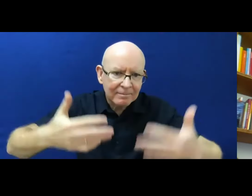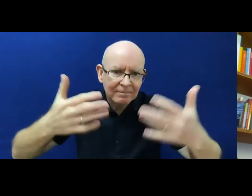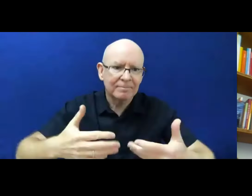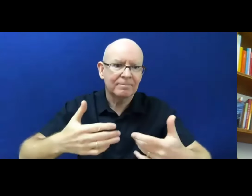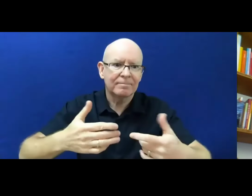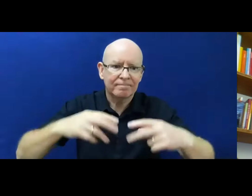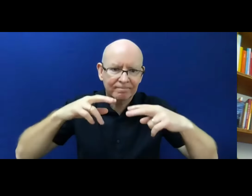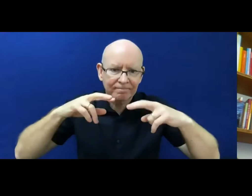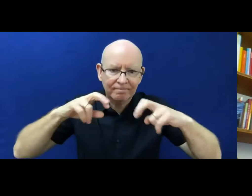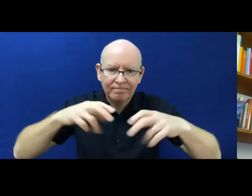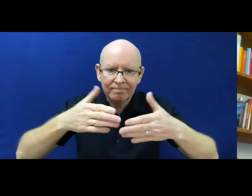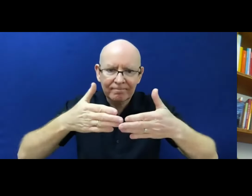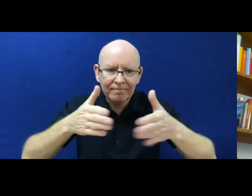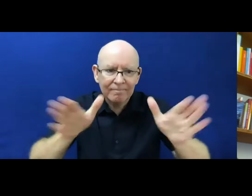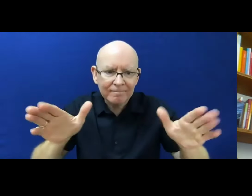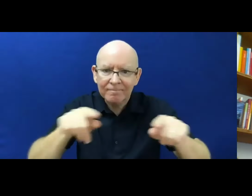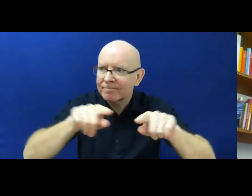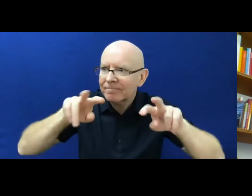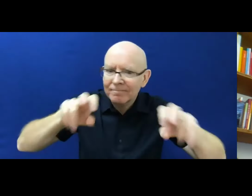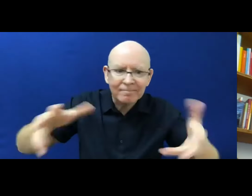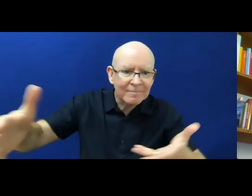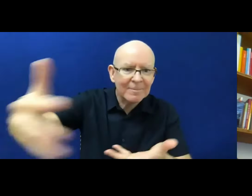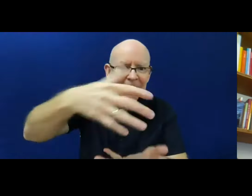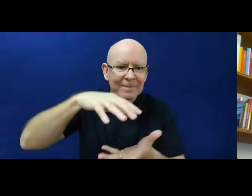and the National Human Rights Institute tell the committees